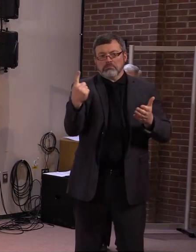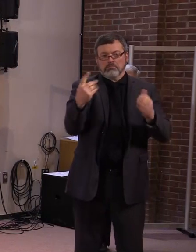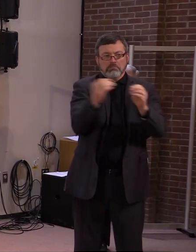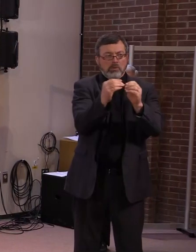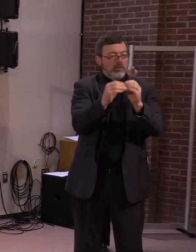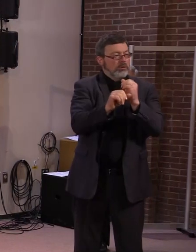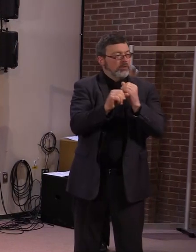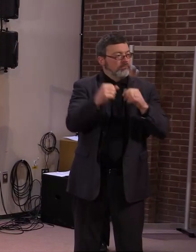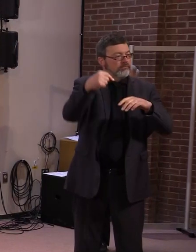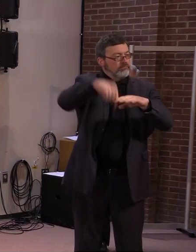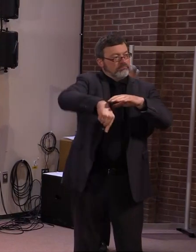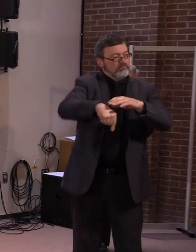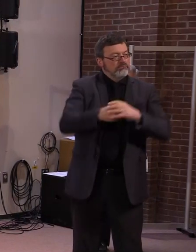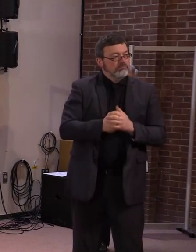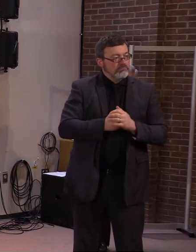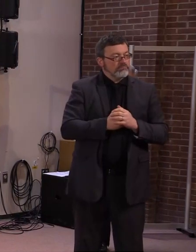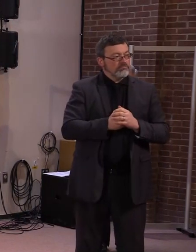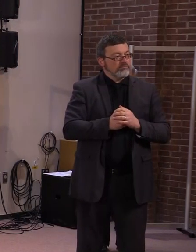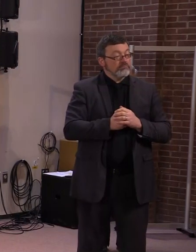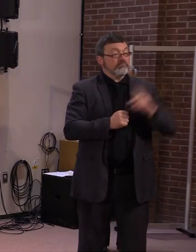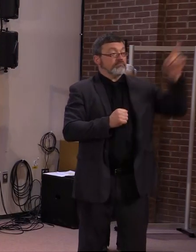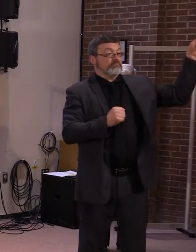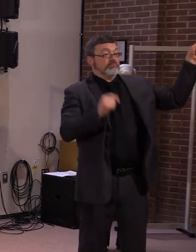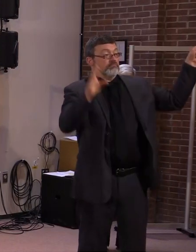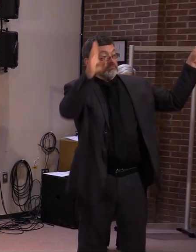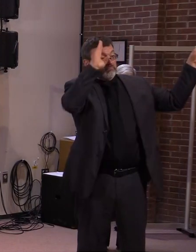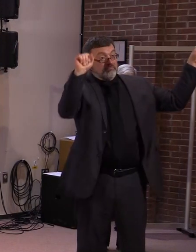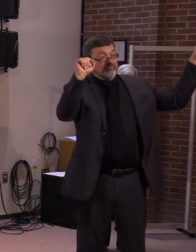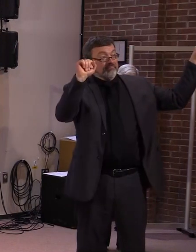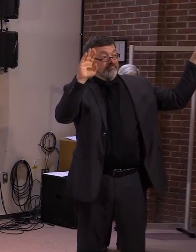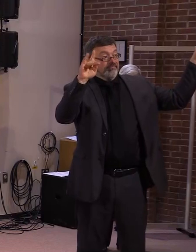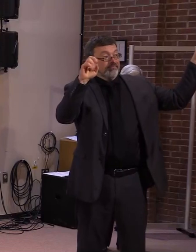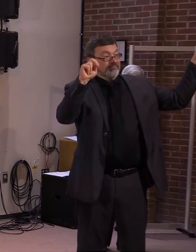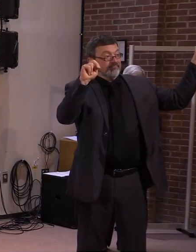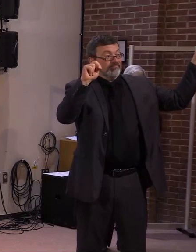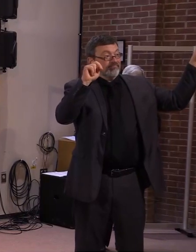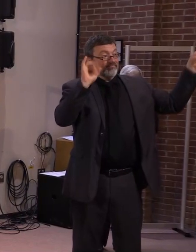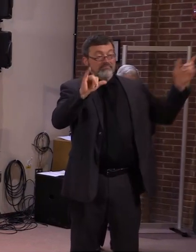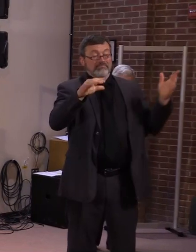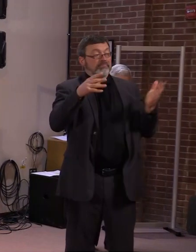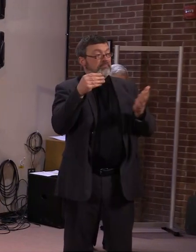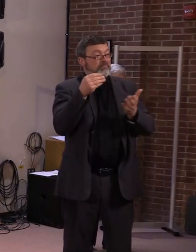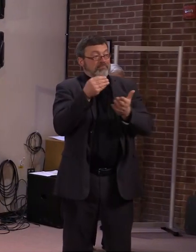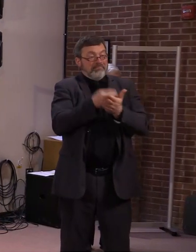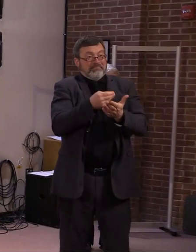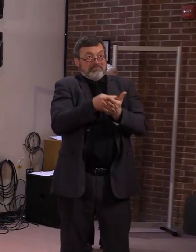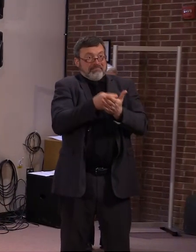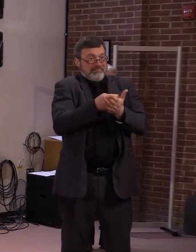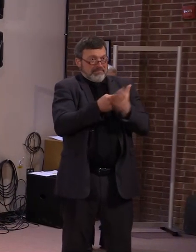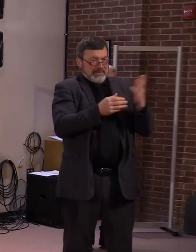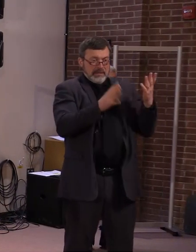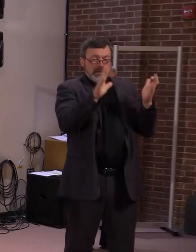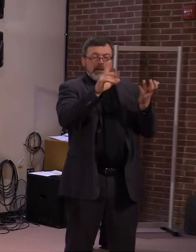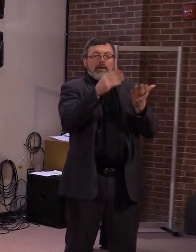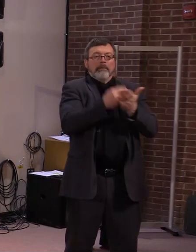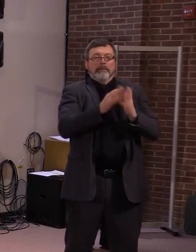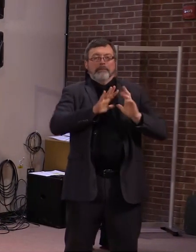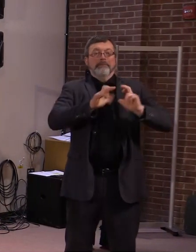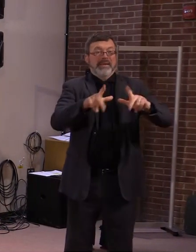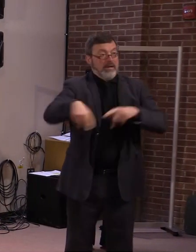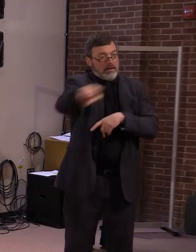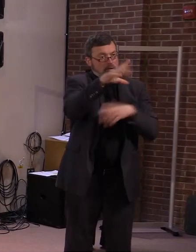to be reimbursed for at-home tests in the new year. Commissioner Pichek and his team at